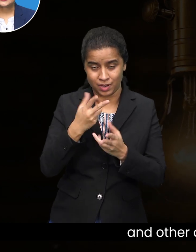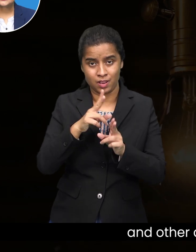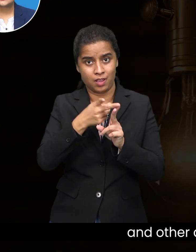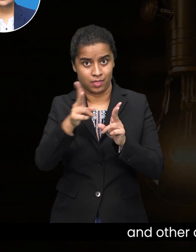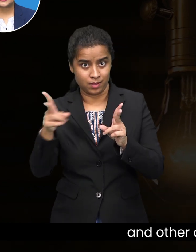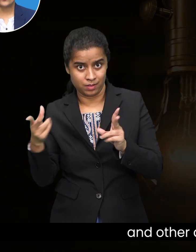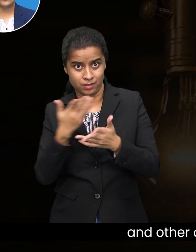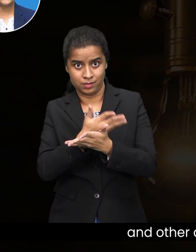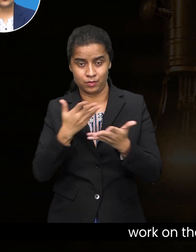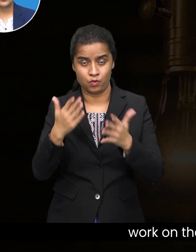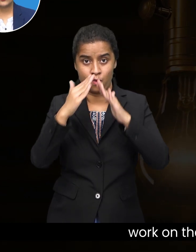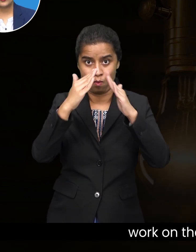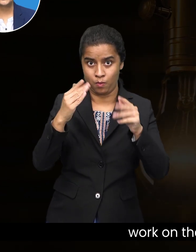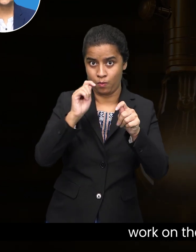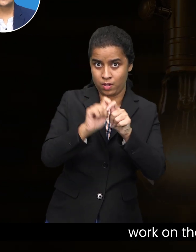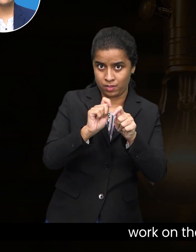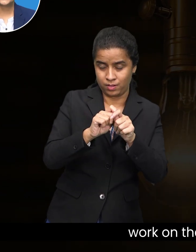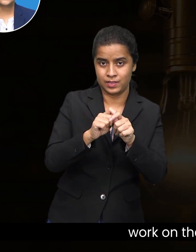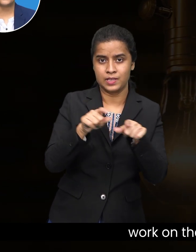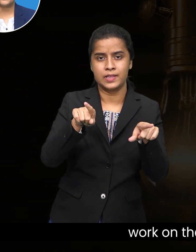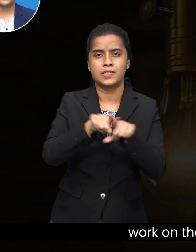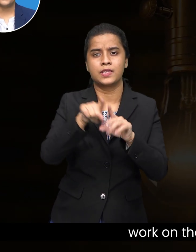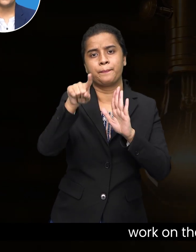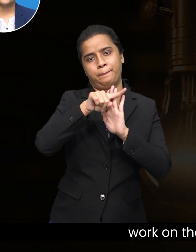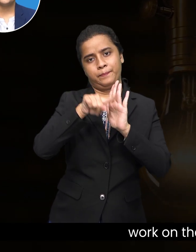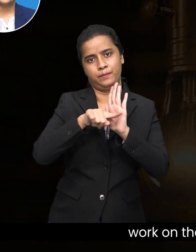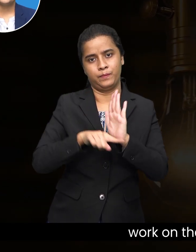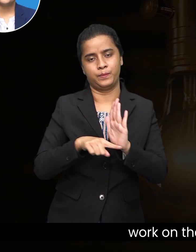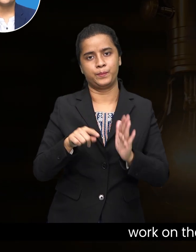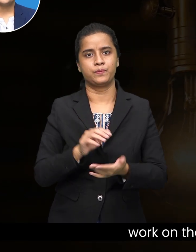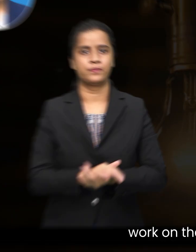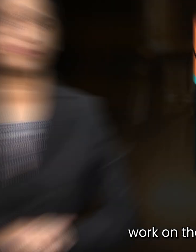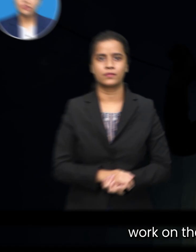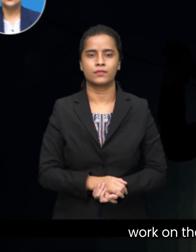other devices in homes work on the same principle.